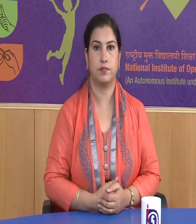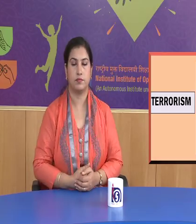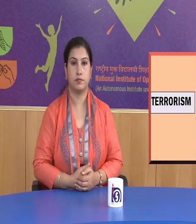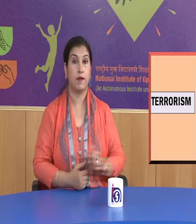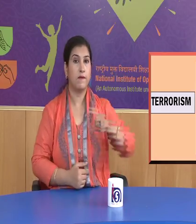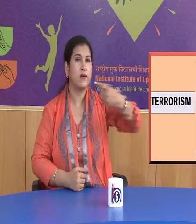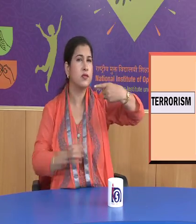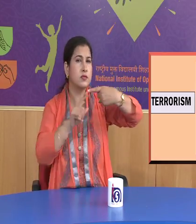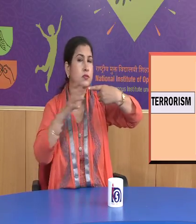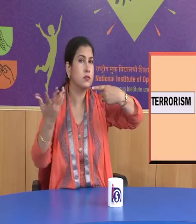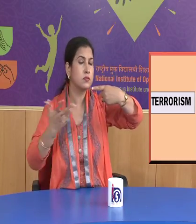First is terrorism.